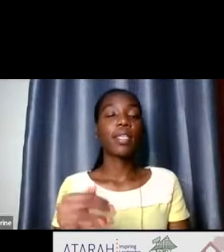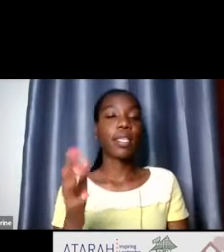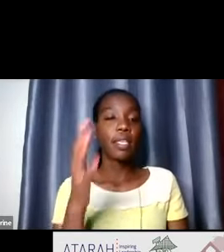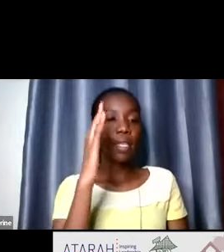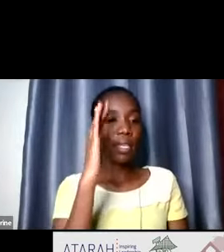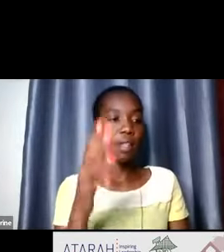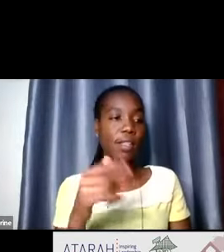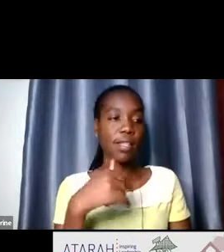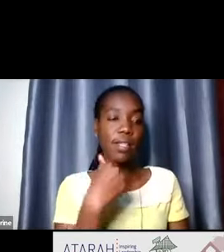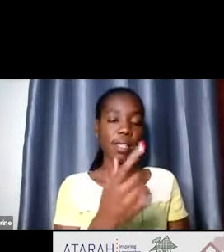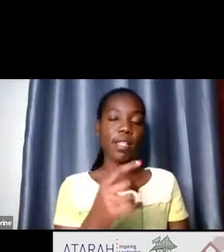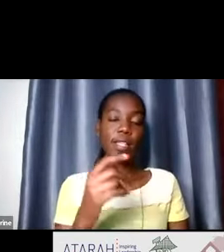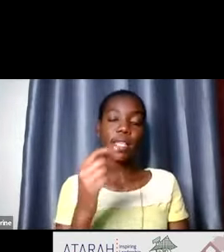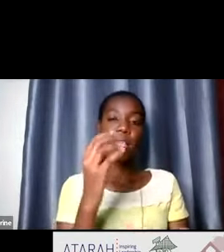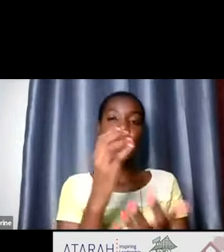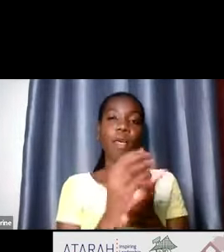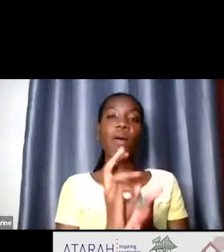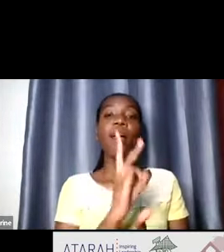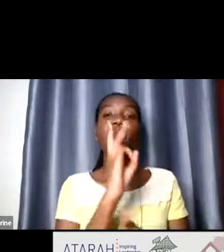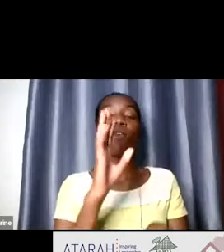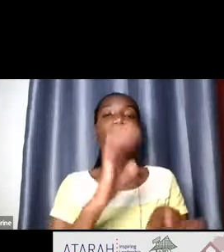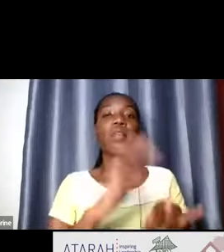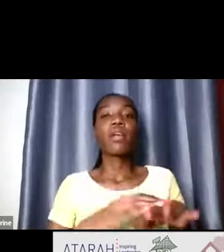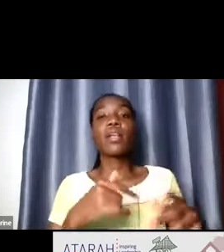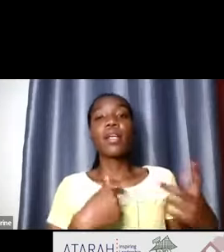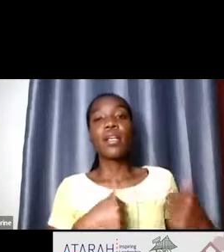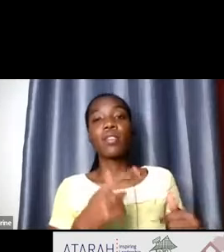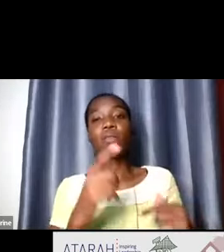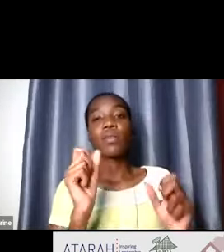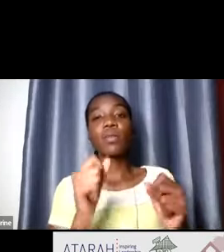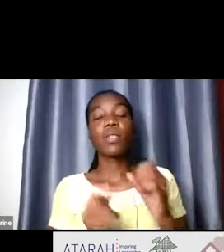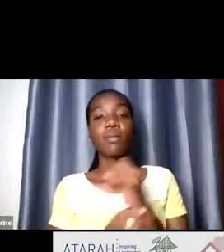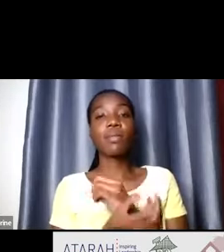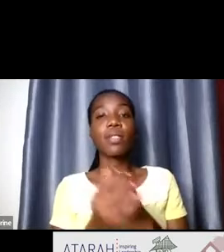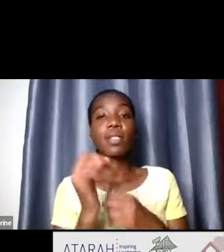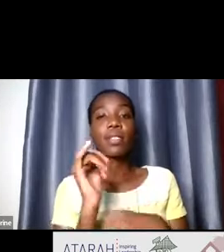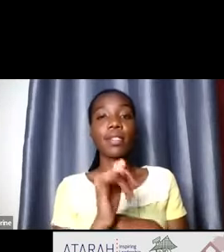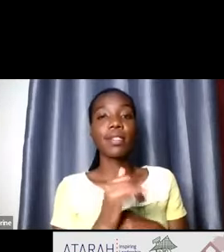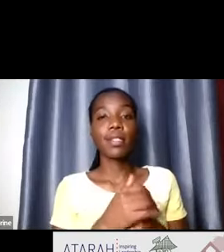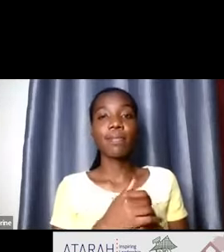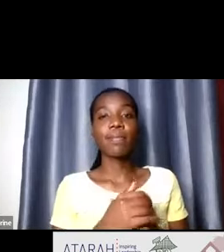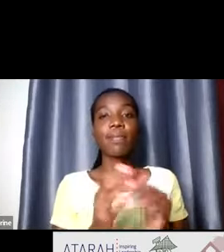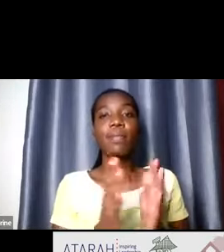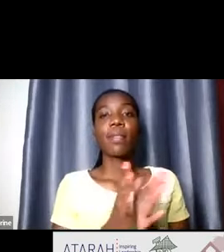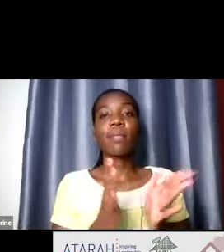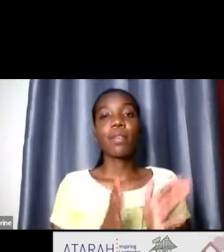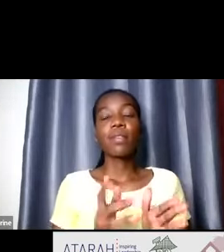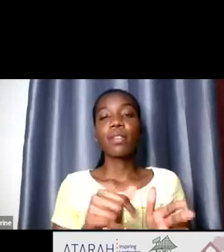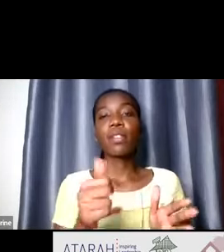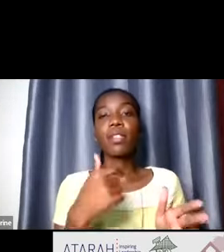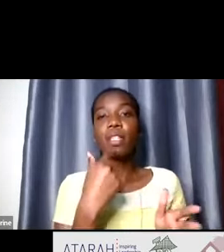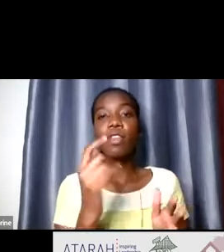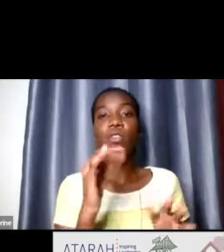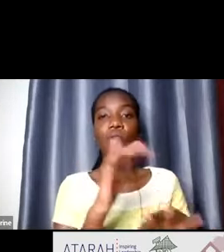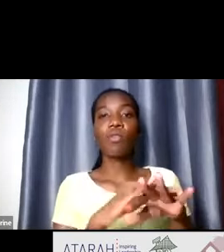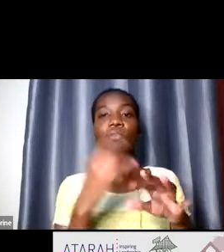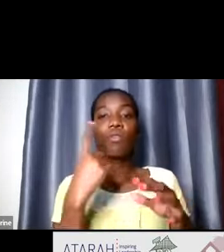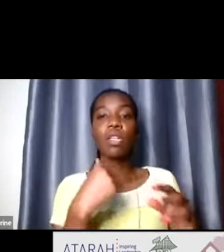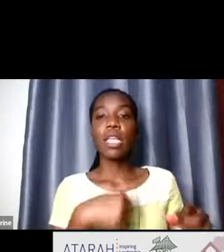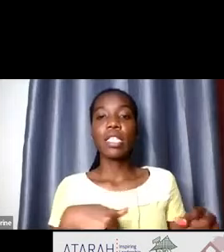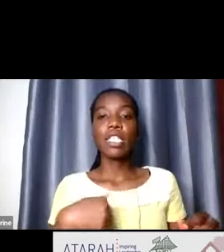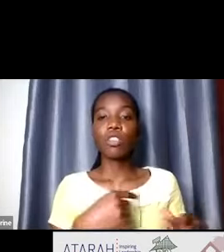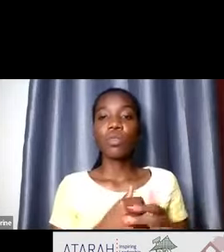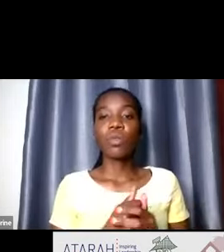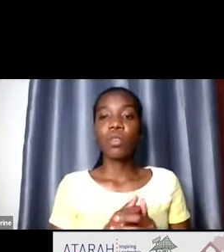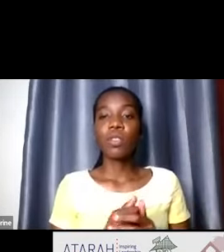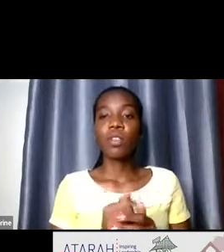is good for the heart. Can you demystify this? There's somebody who had also said that it's good for digestion. Absolutely. A